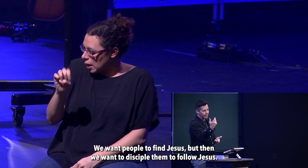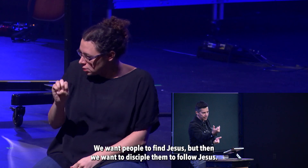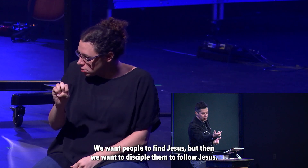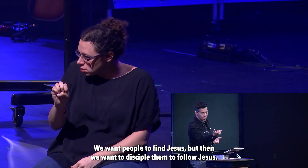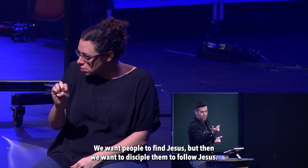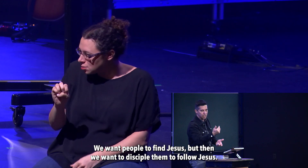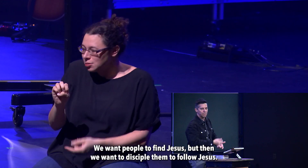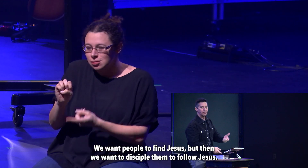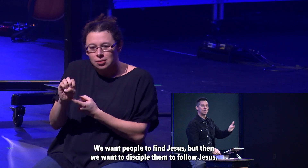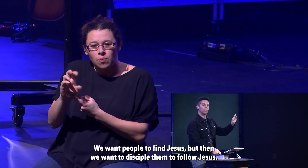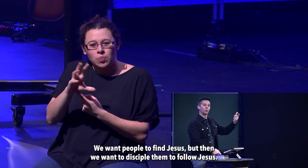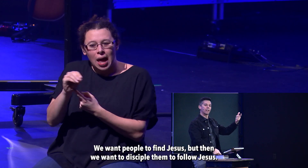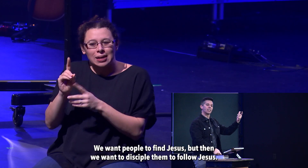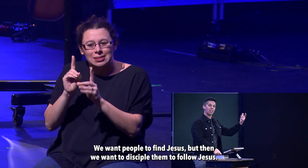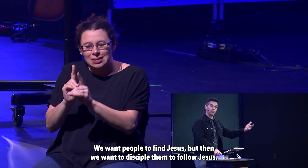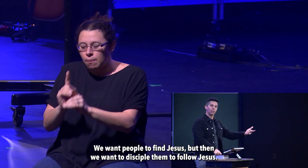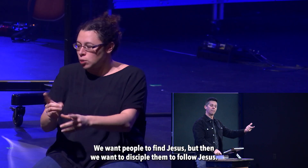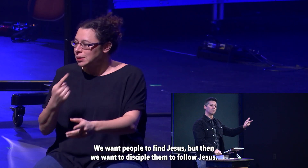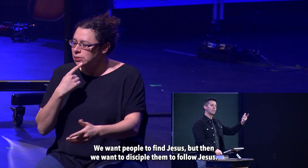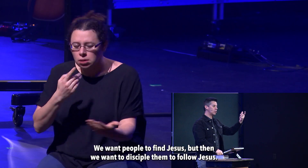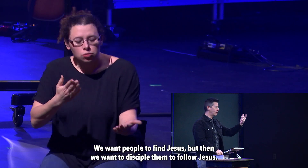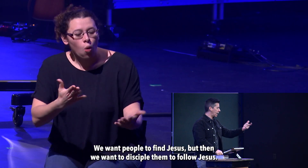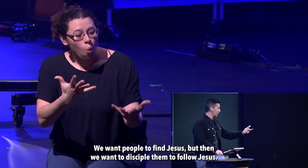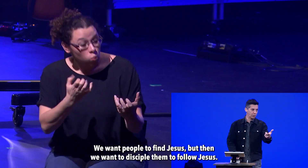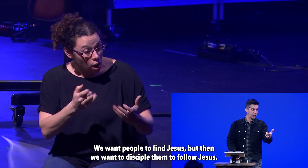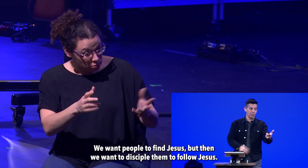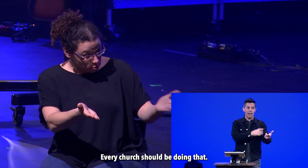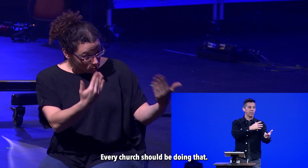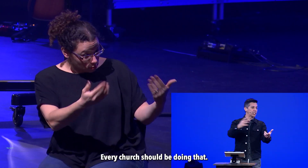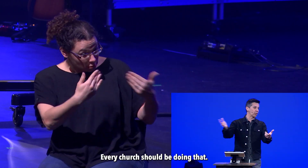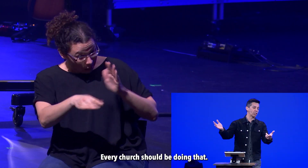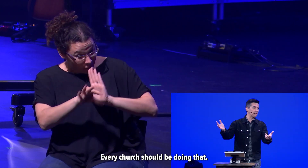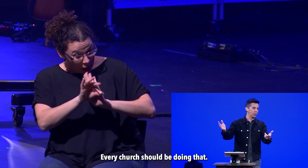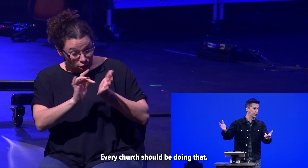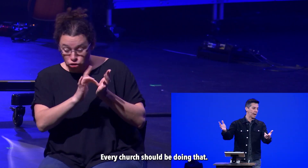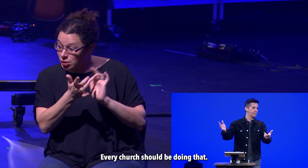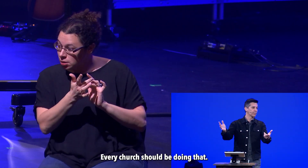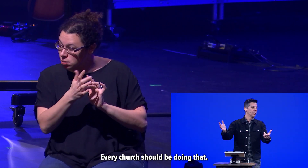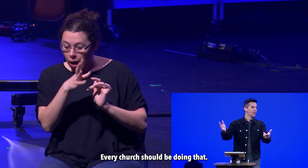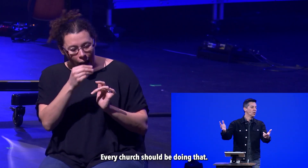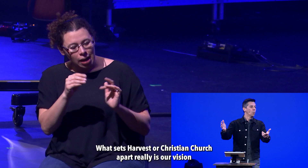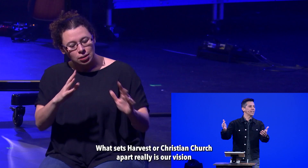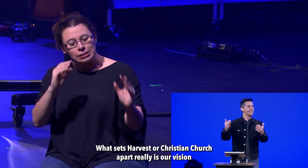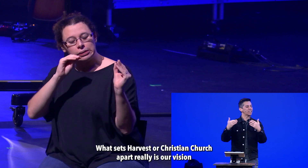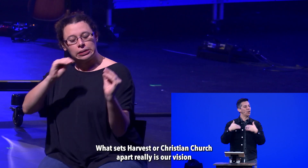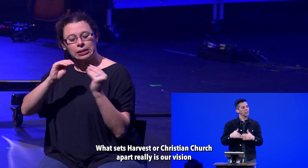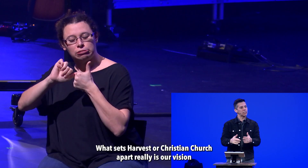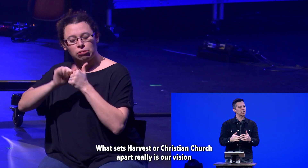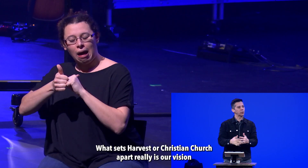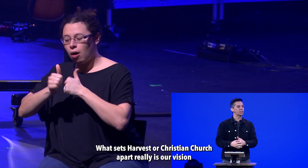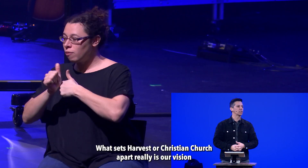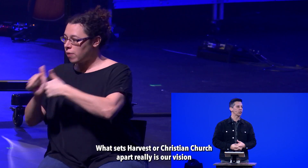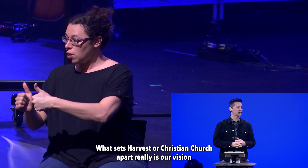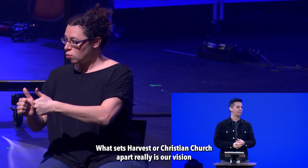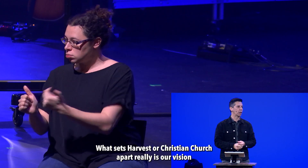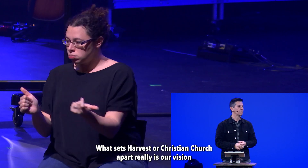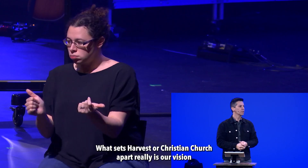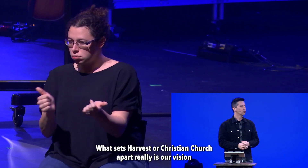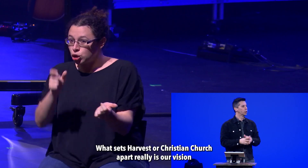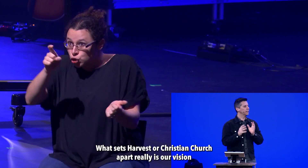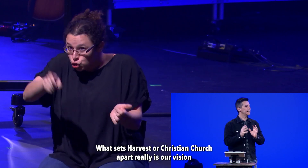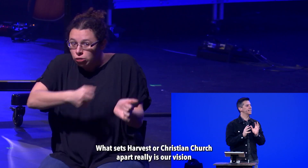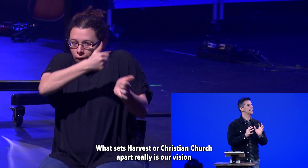to find Jesus, but then we want to disciple them to follow Jesus. Every church should be doing that. What sets Harvester Christian Church